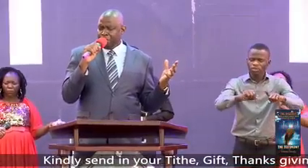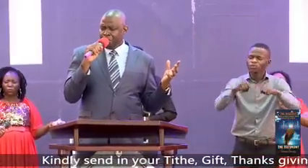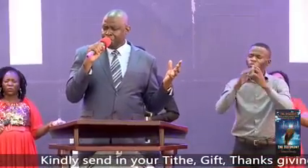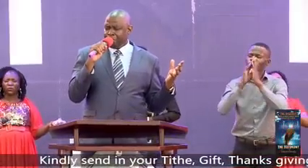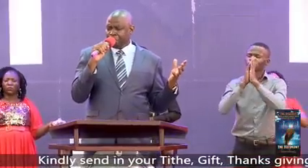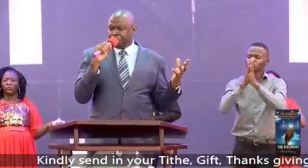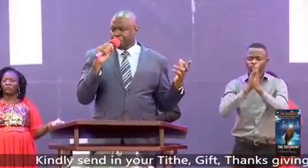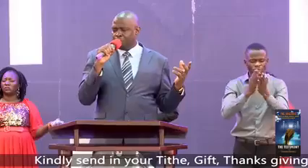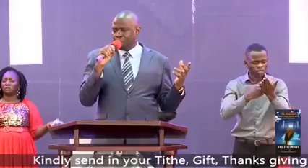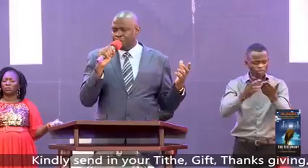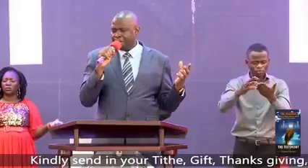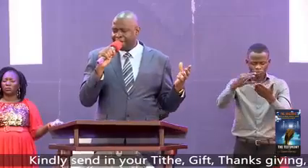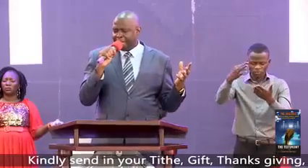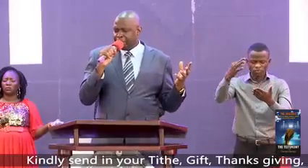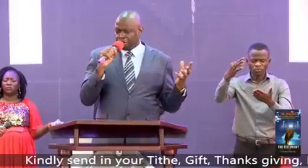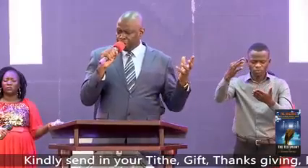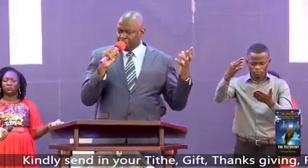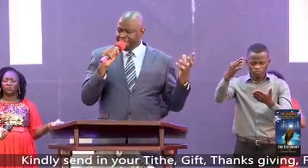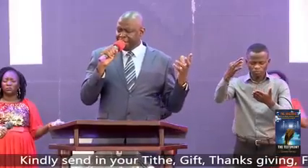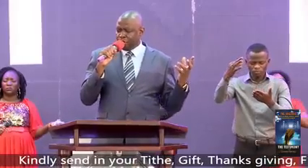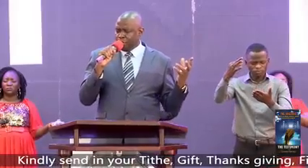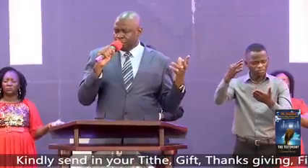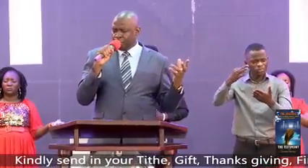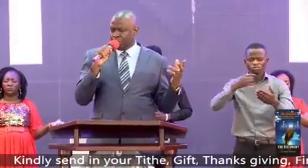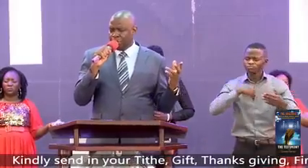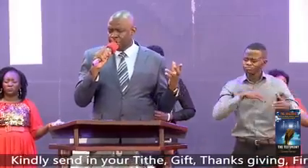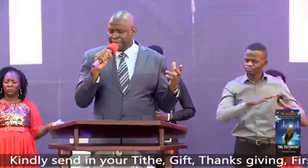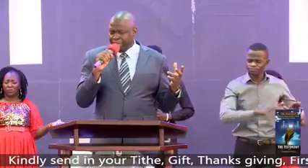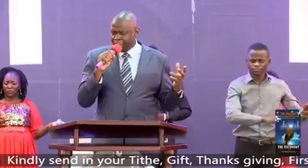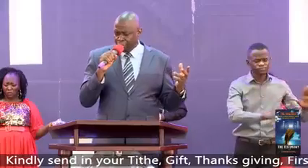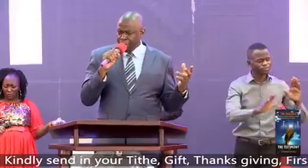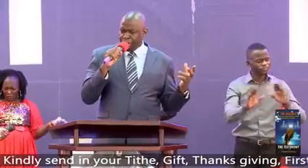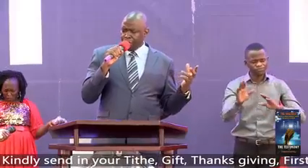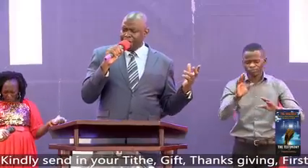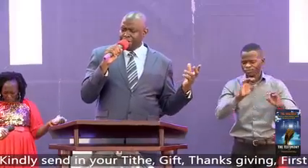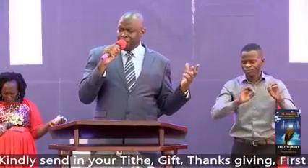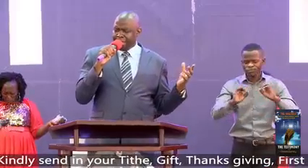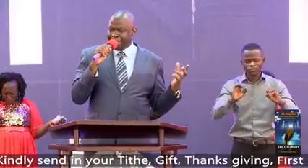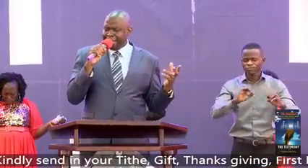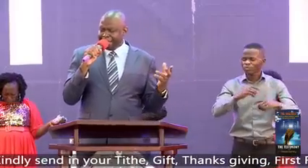Holy Spirit, to not by muscle,